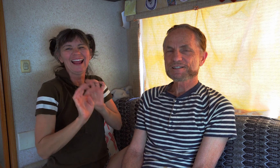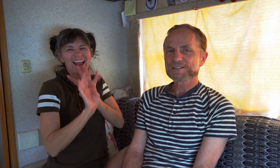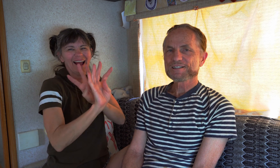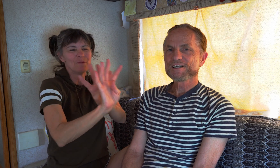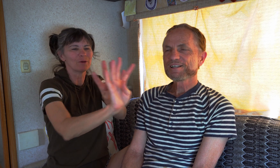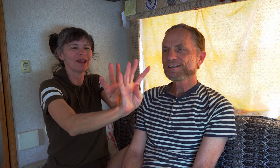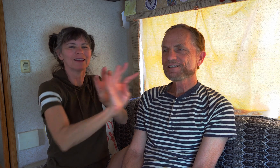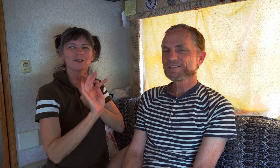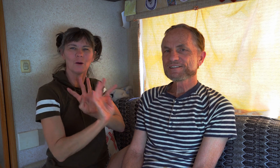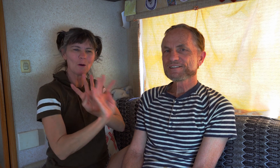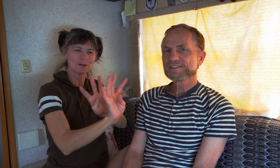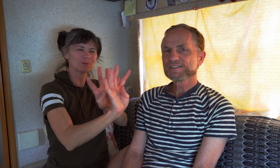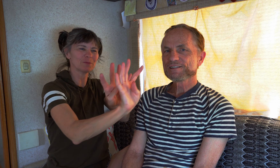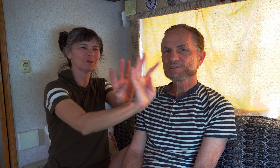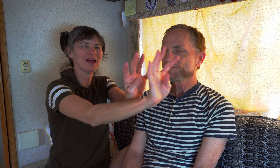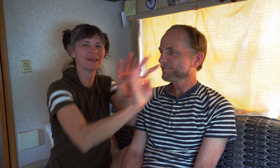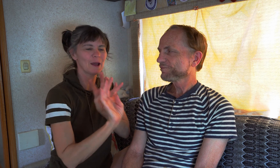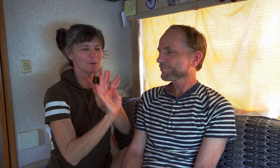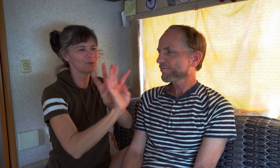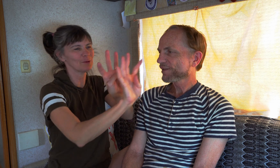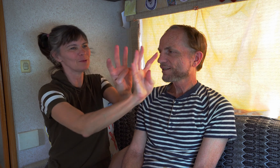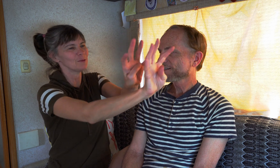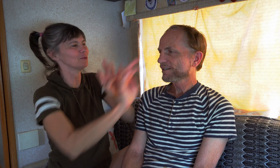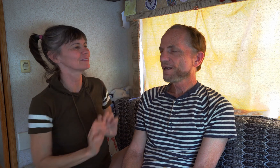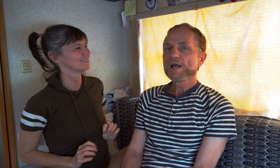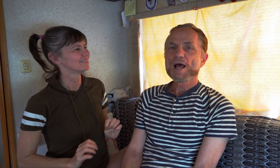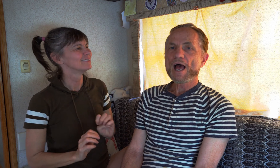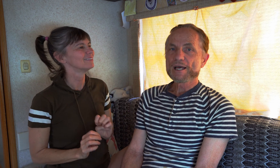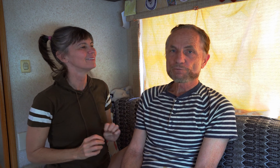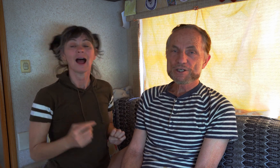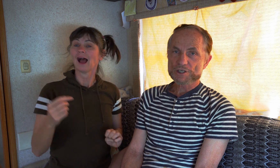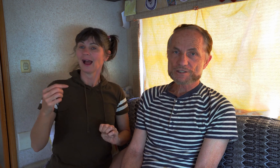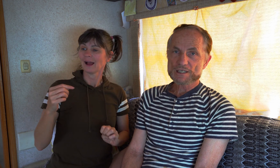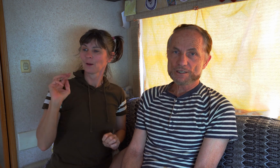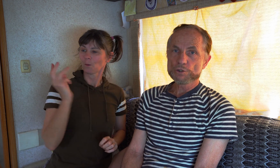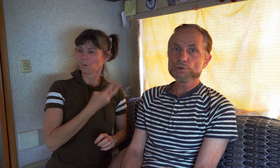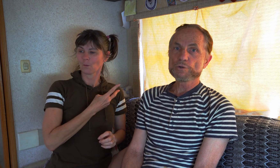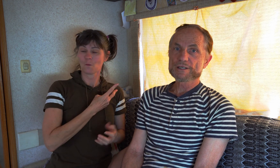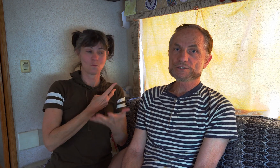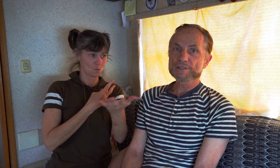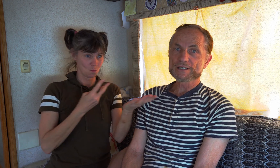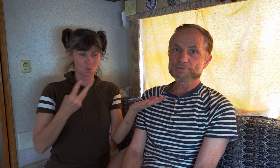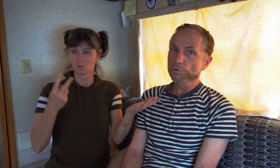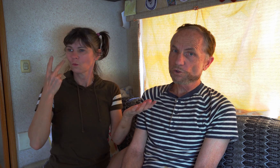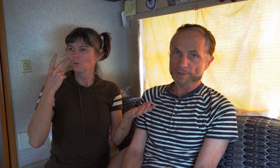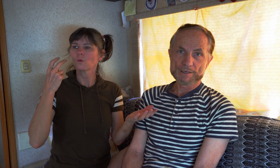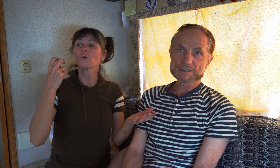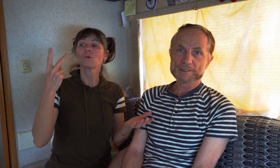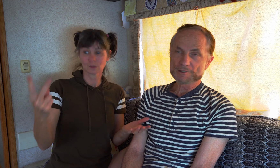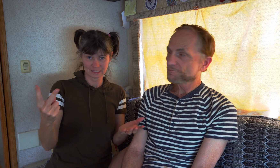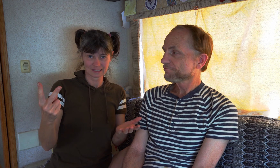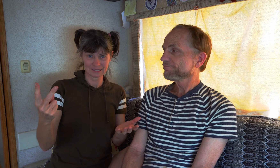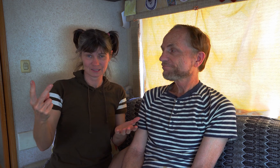Sorry. Yes. Parade. There's got a whole bunch of people lining up and go, woo. "And we shall see who is really a fool